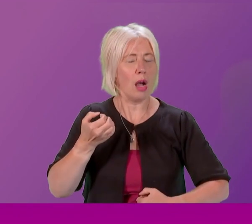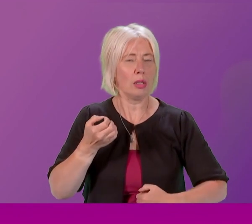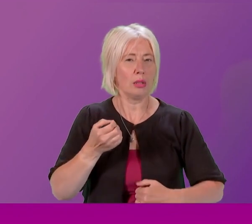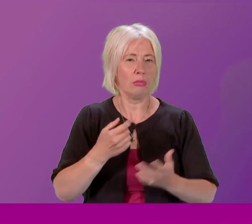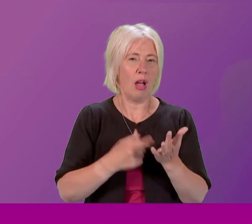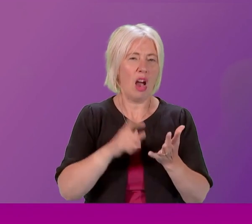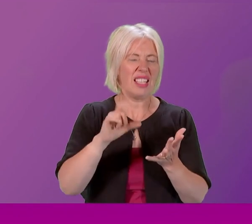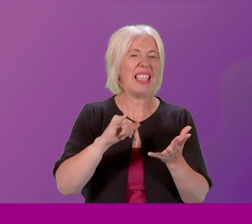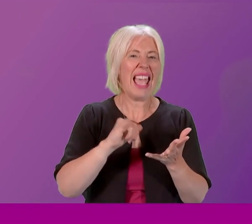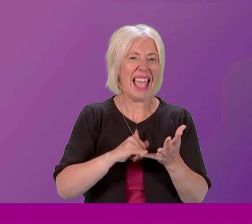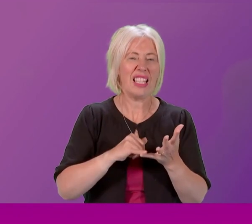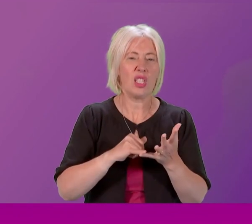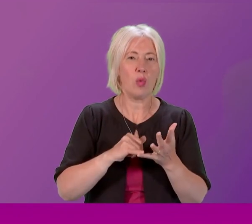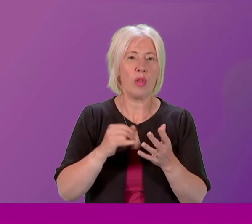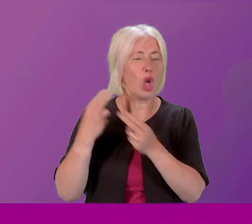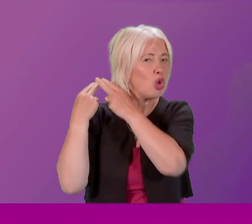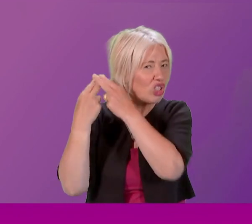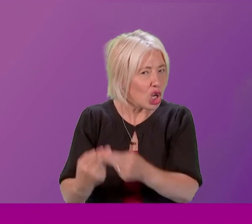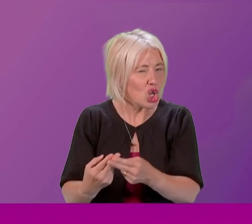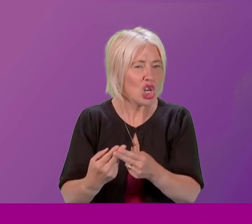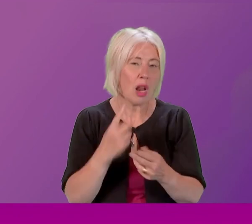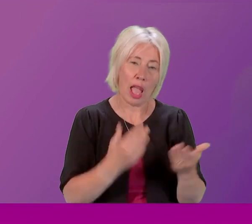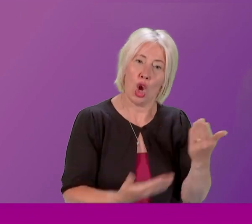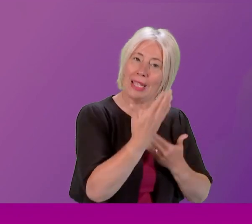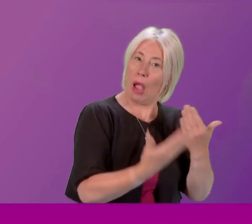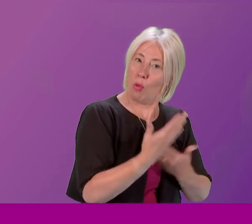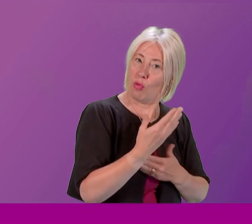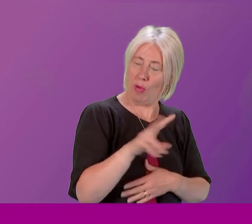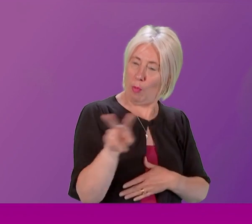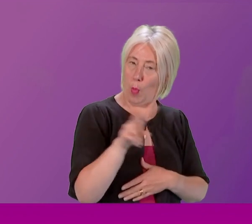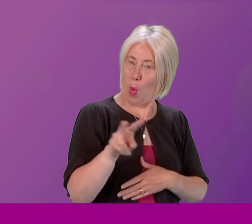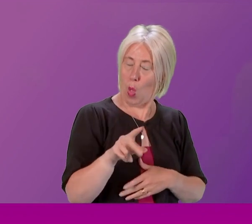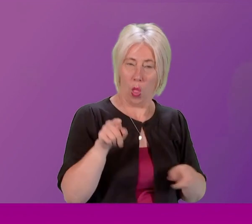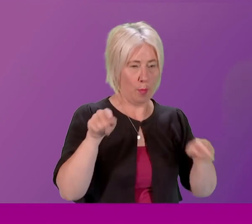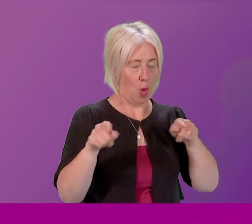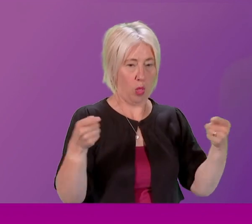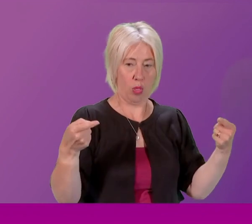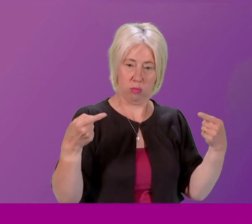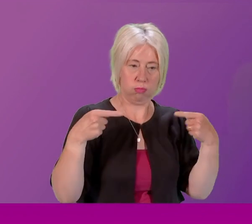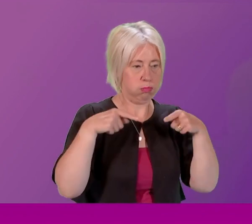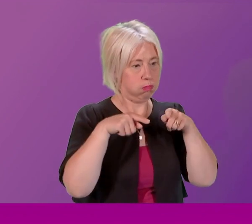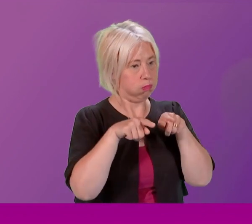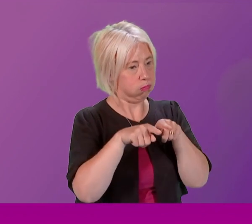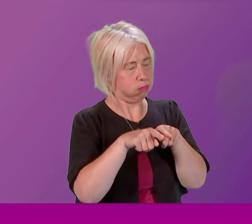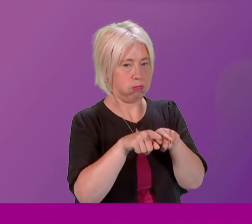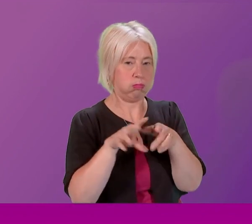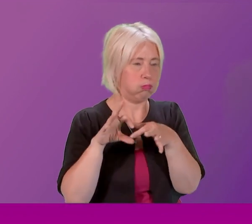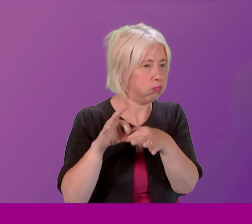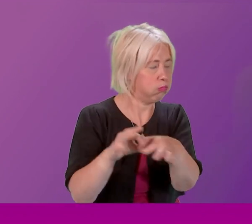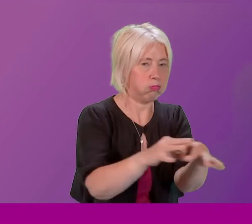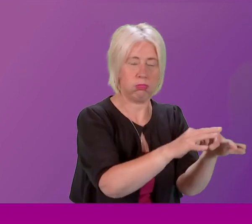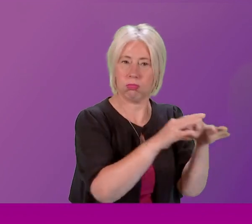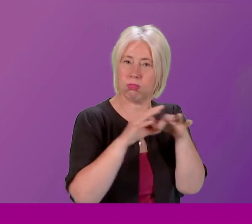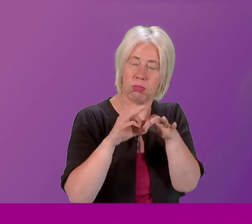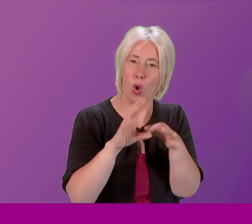music and contemporary music. You know, it's quite fascinating how these two sort of arms have come together and the kind of new creations that have